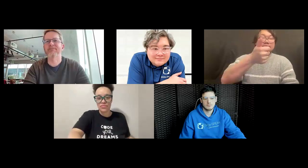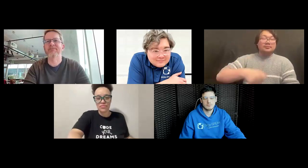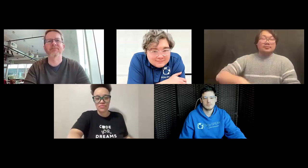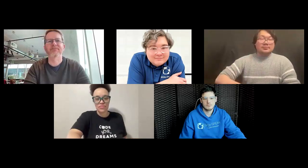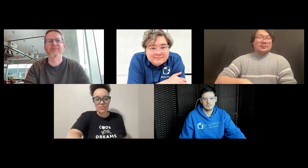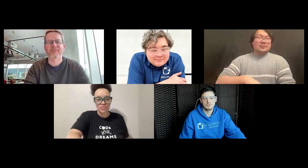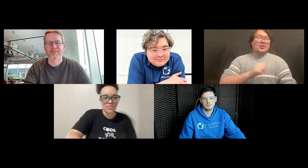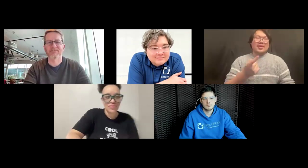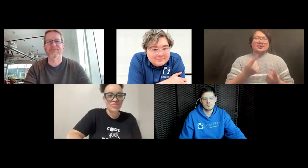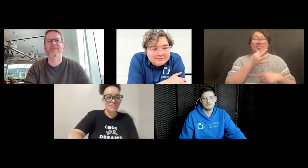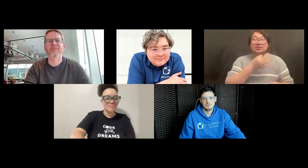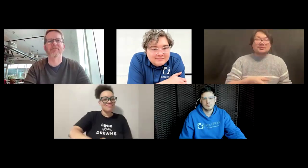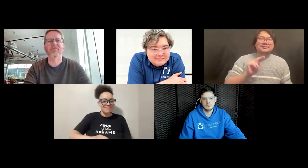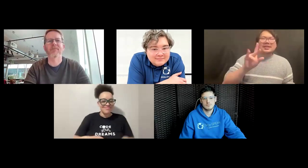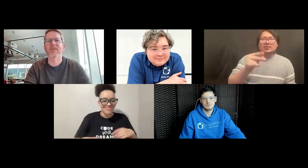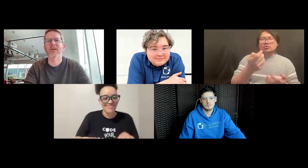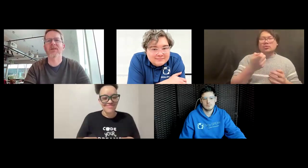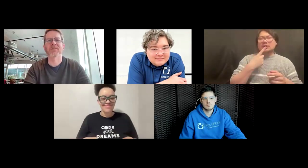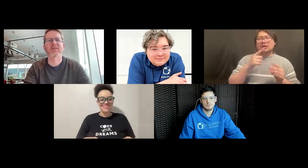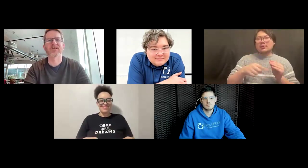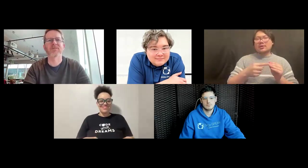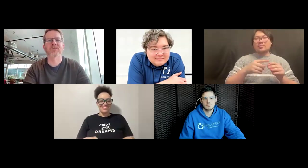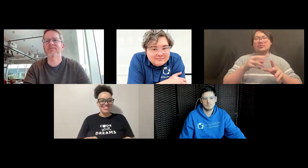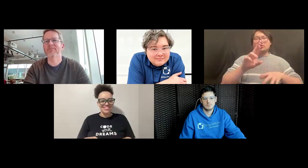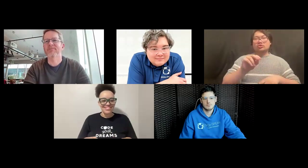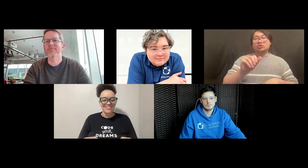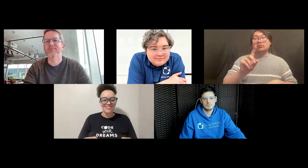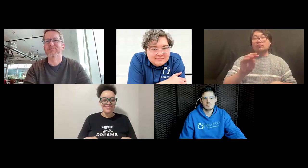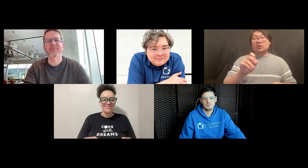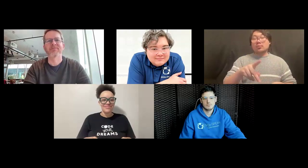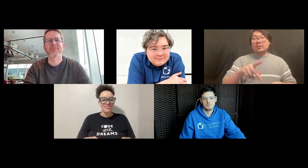always driving towards that end. But so that will be coming soon